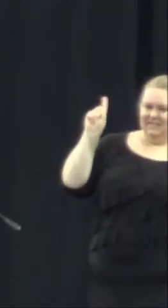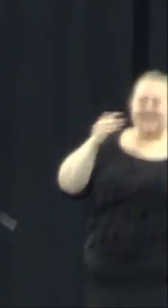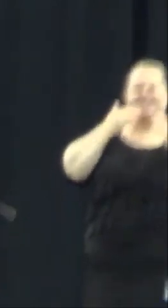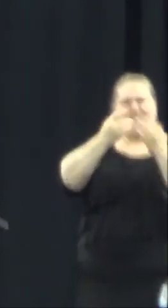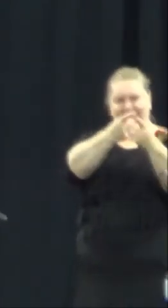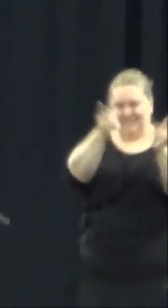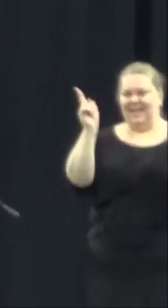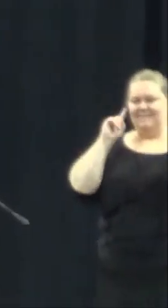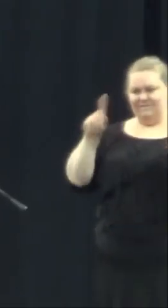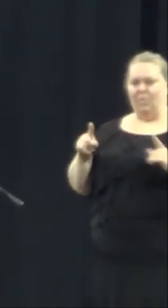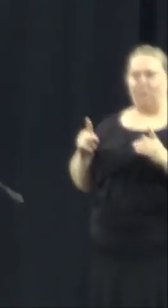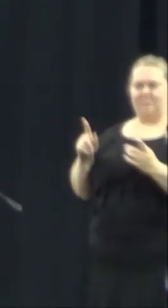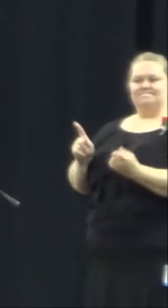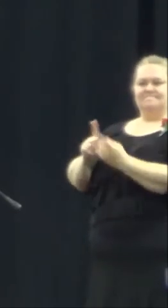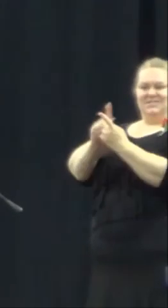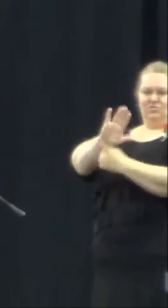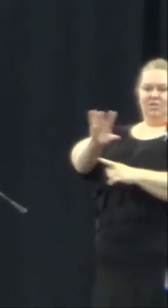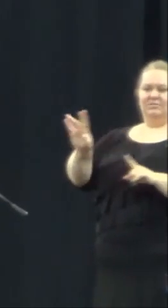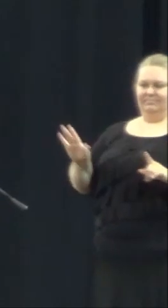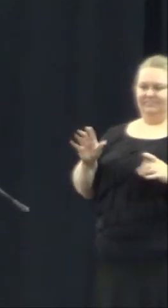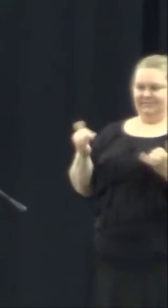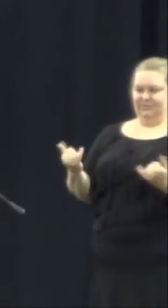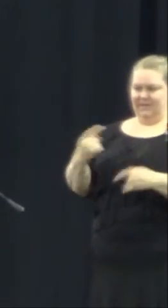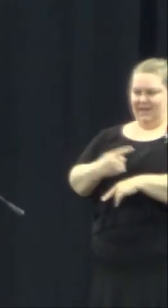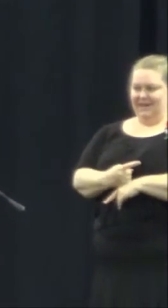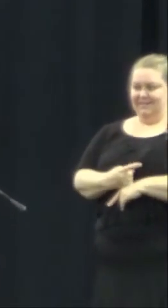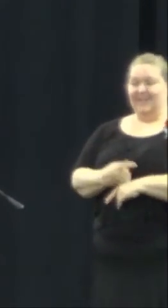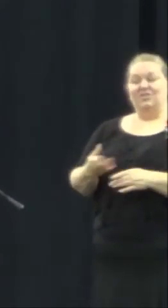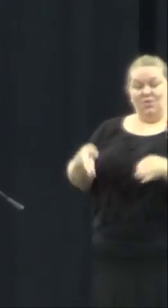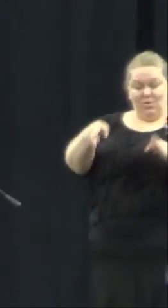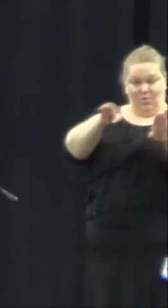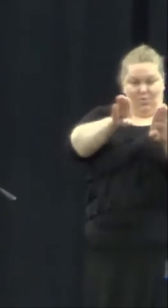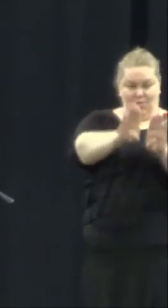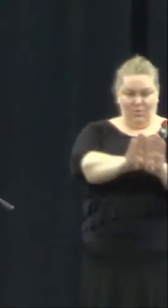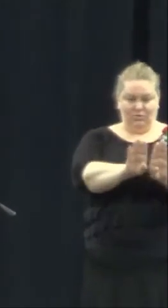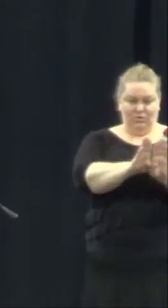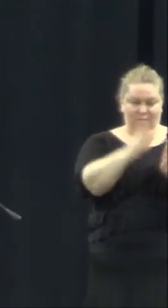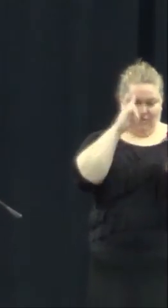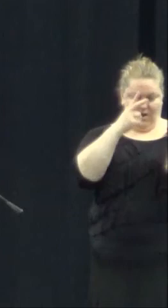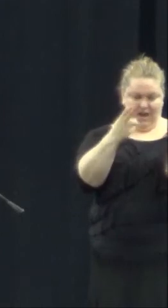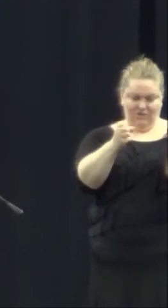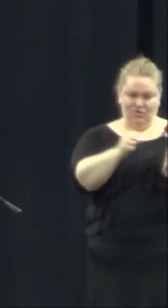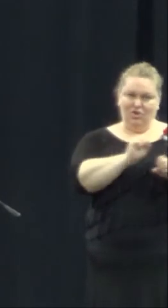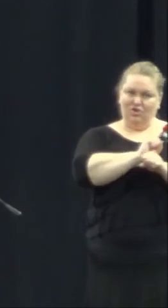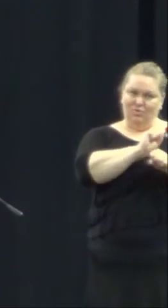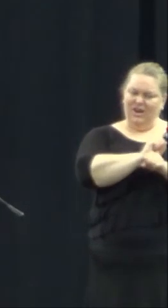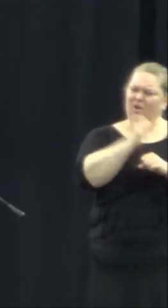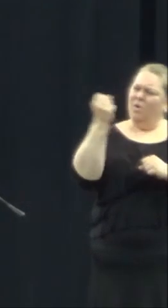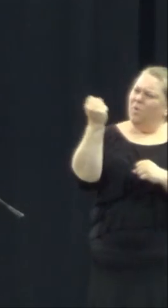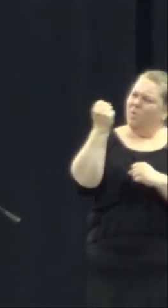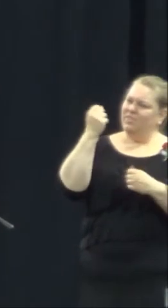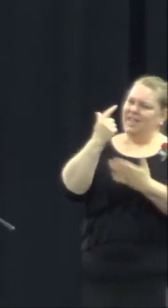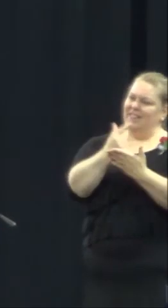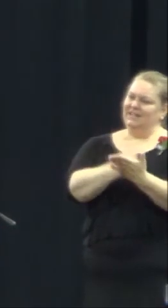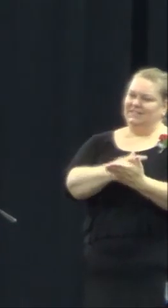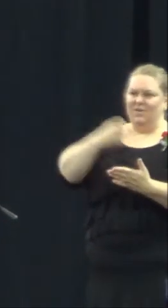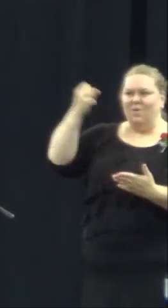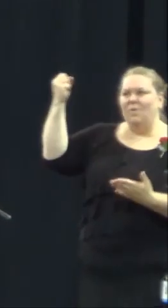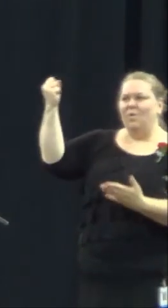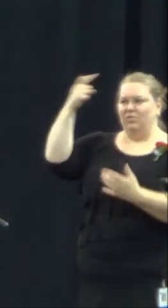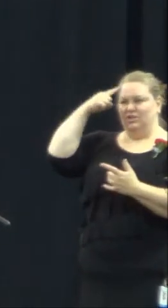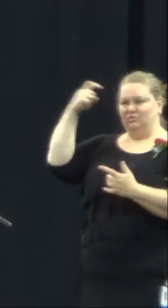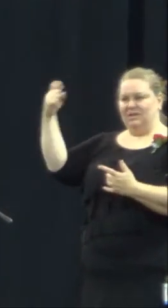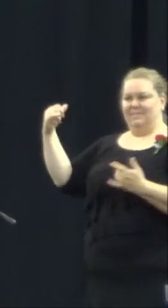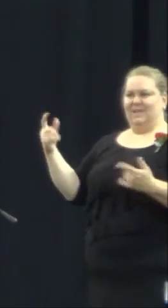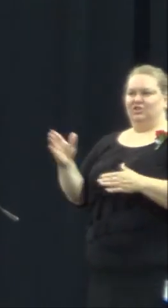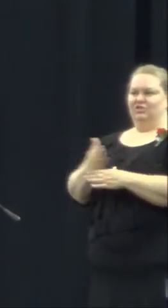for helping you reach this milestone. As you close the door on your high school career, remember to hold on to the lessons and the hopes and dreams you have